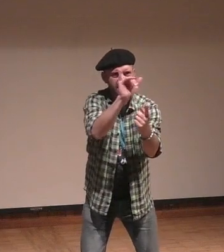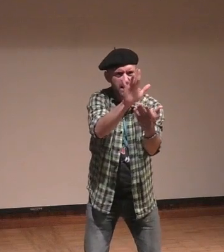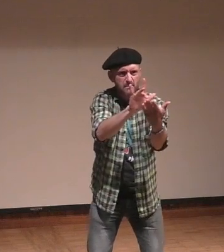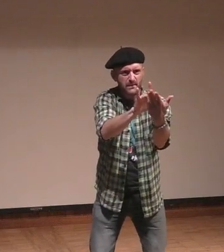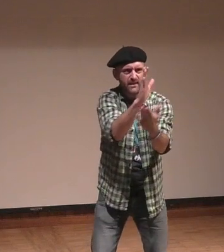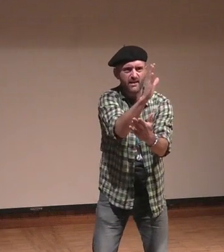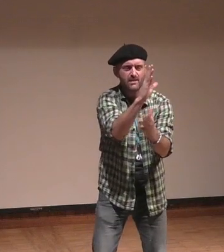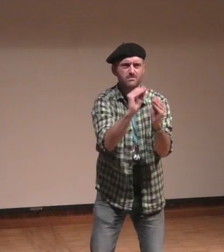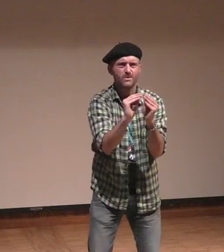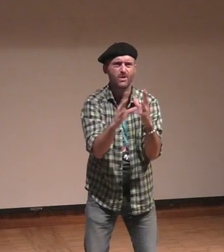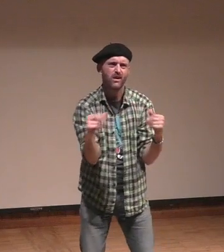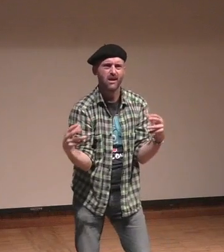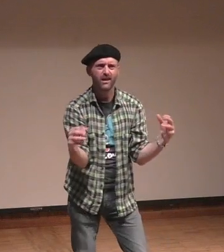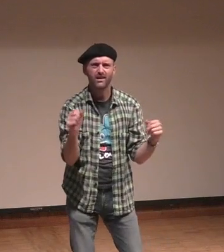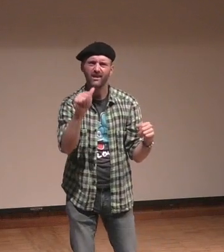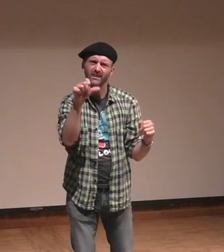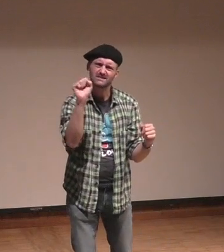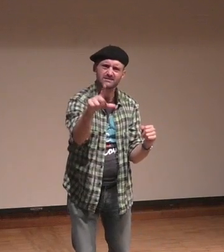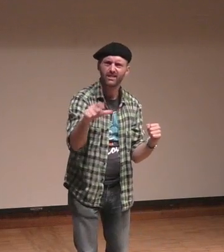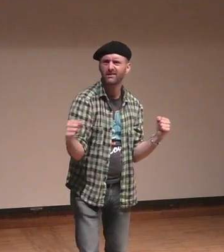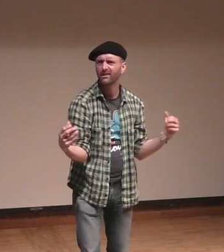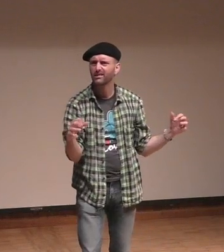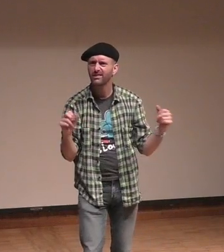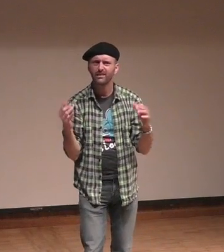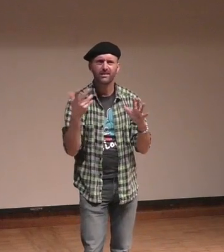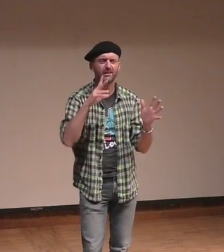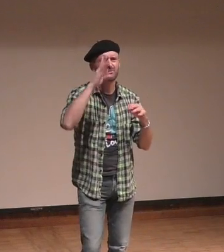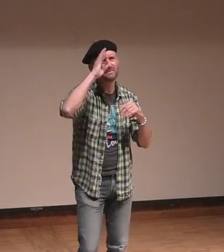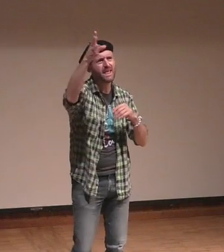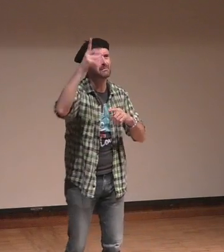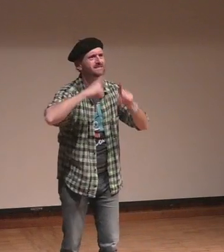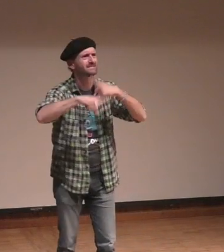There's a whole range. And ASL.